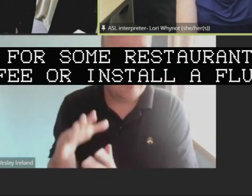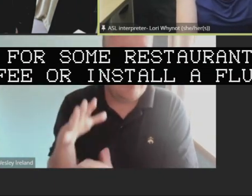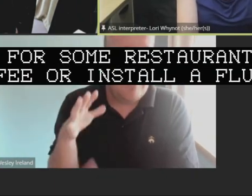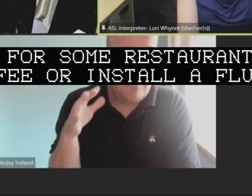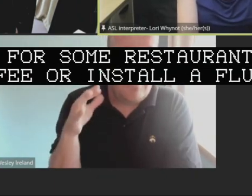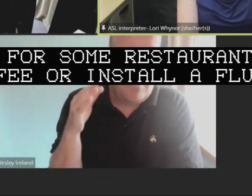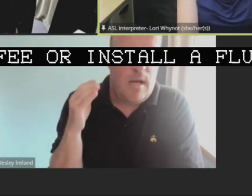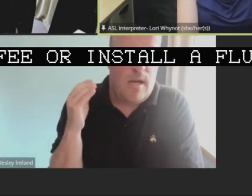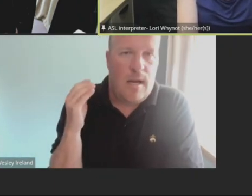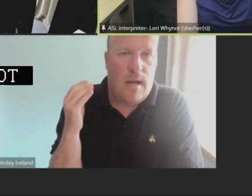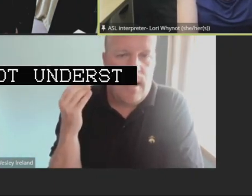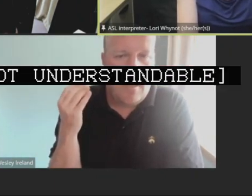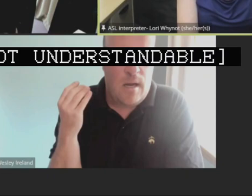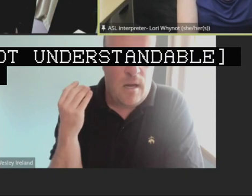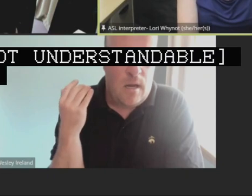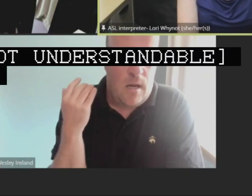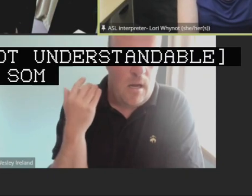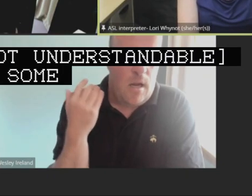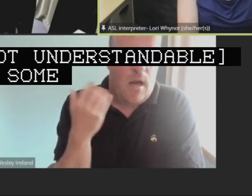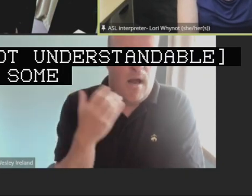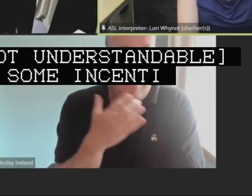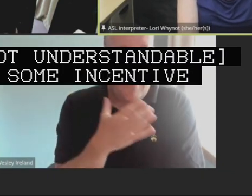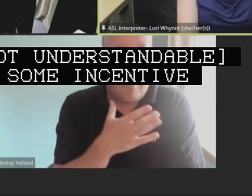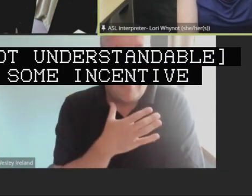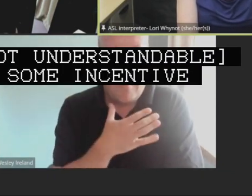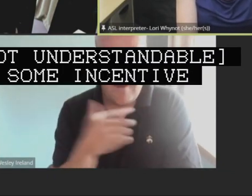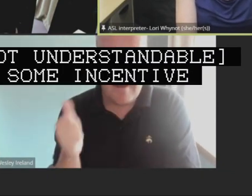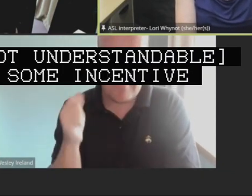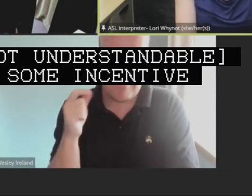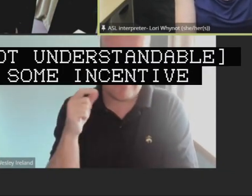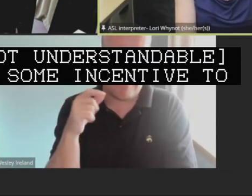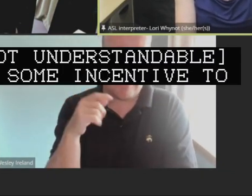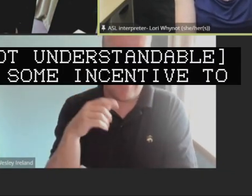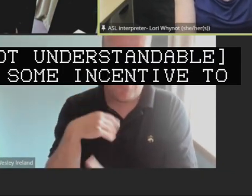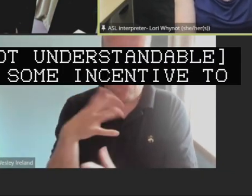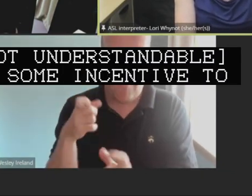to adhere to this question, I'm not sure. However,